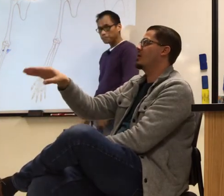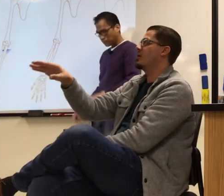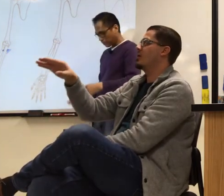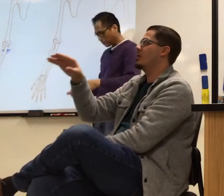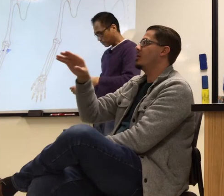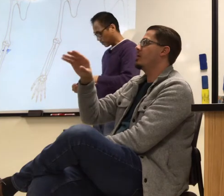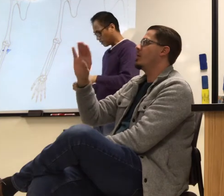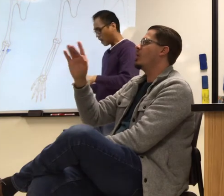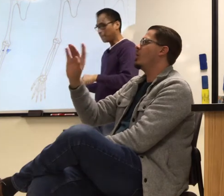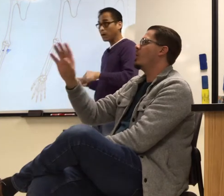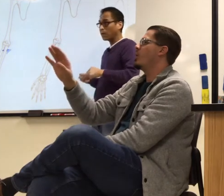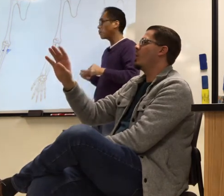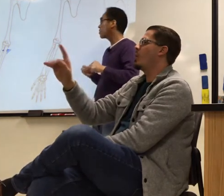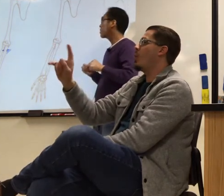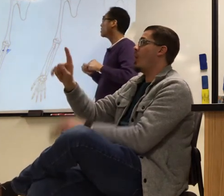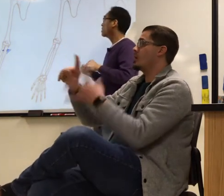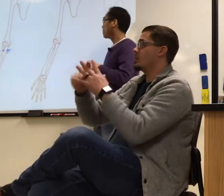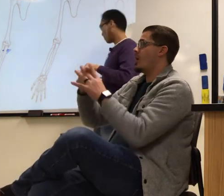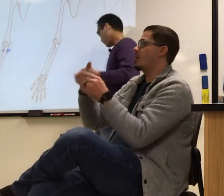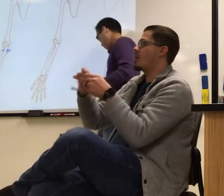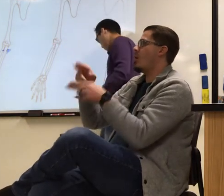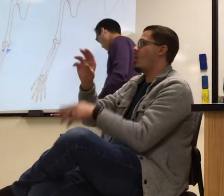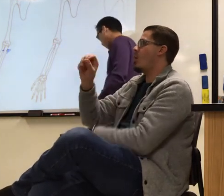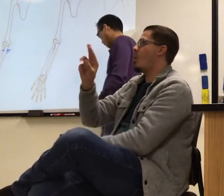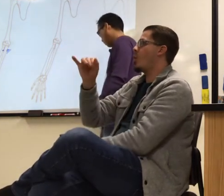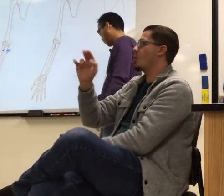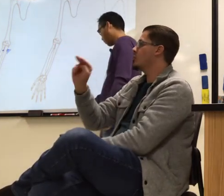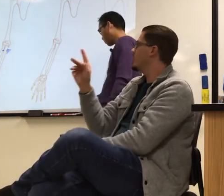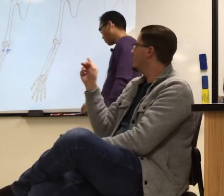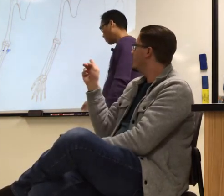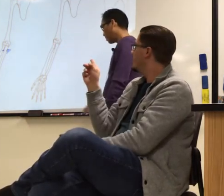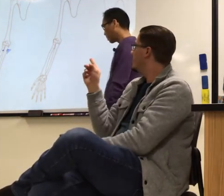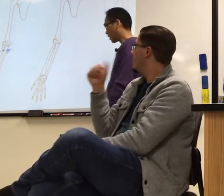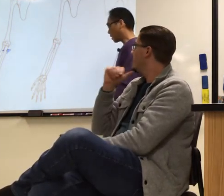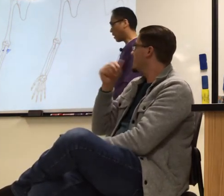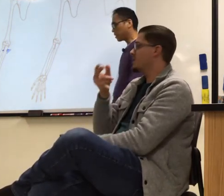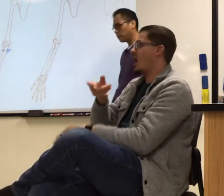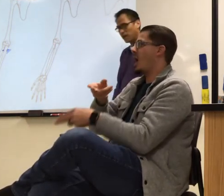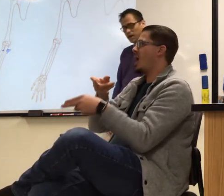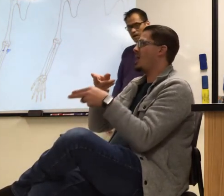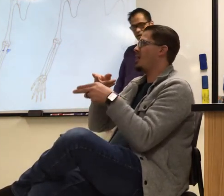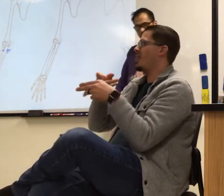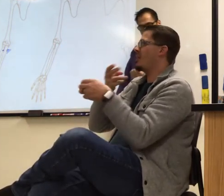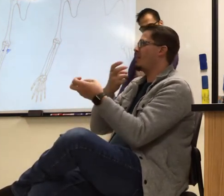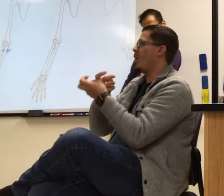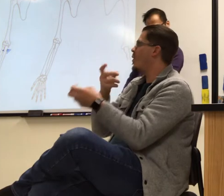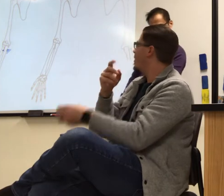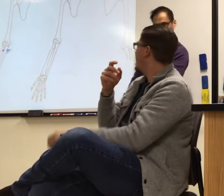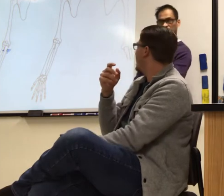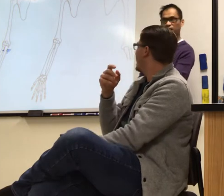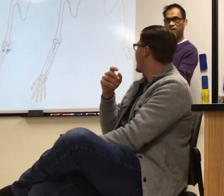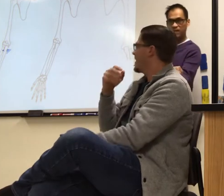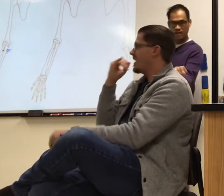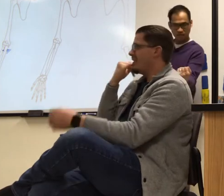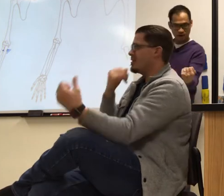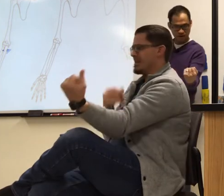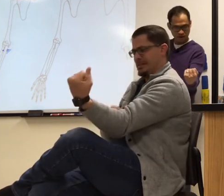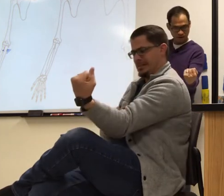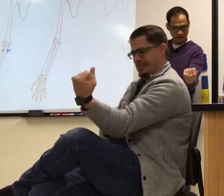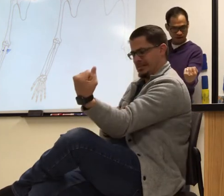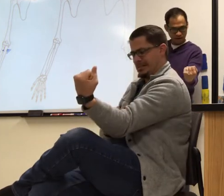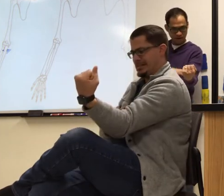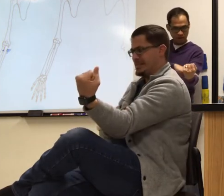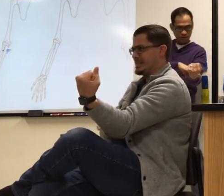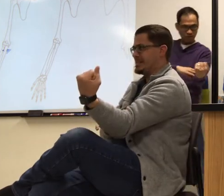tissue, not bone. You have to make that clear. It's kind of like if you like kind of go like this, like tense right